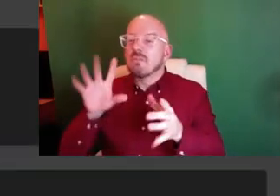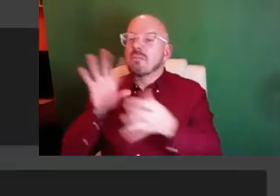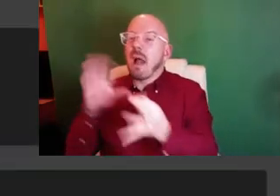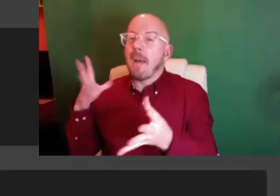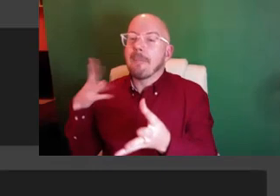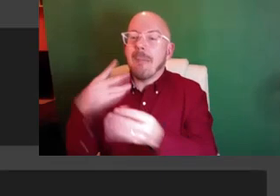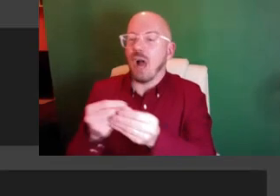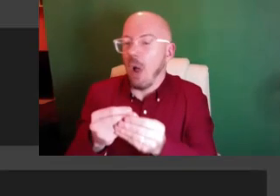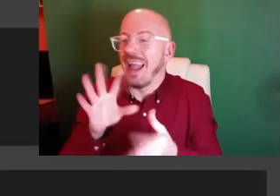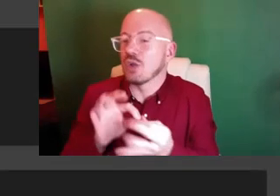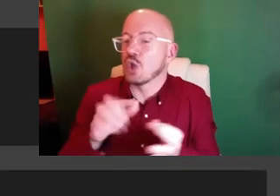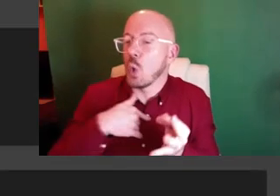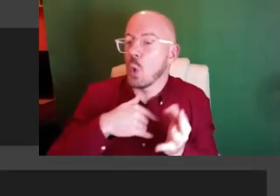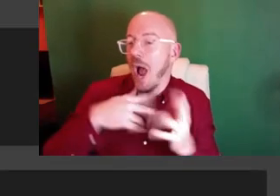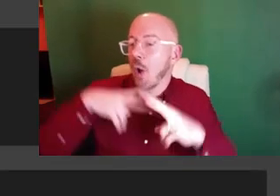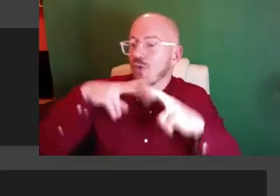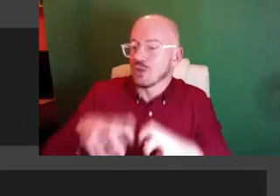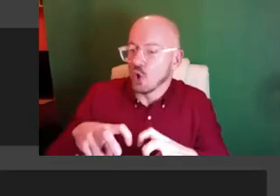some more detail of what we found.